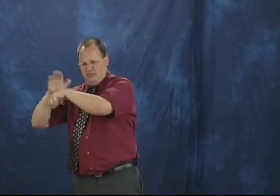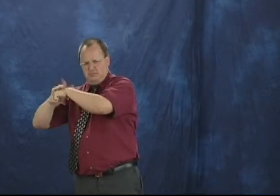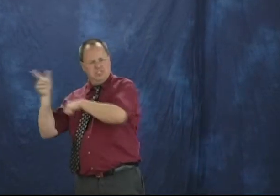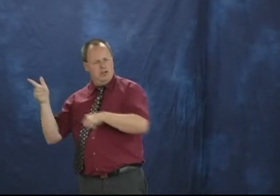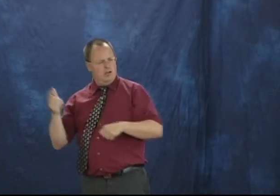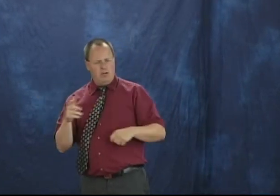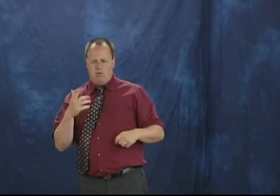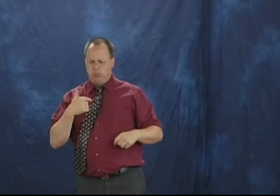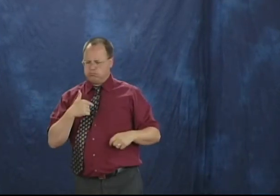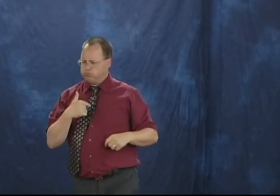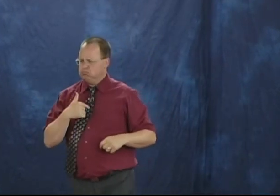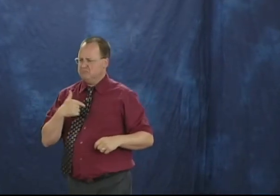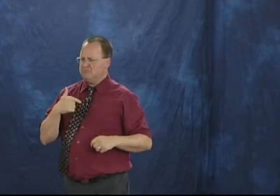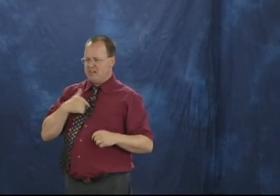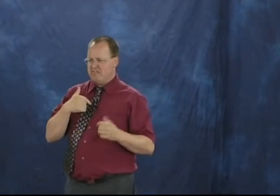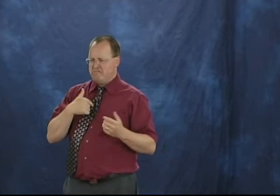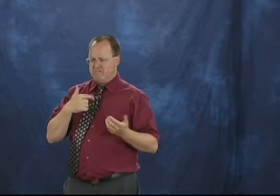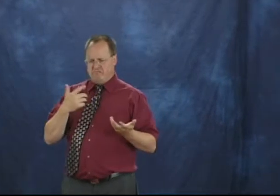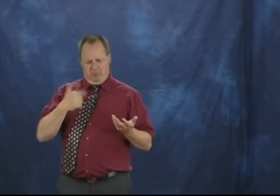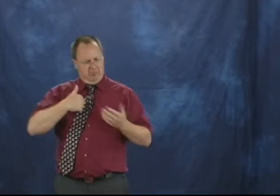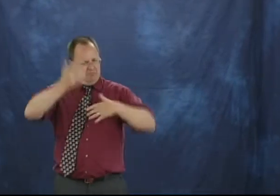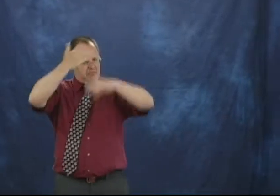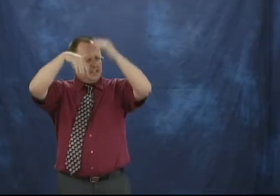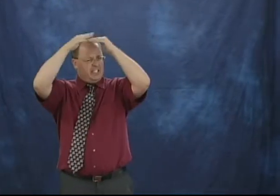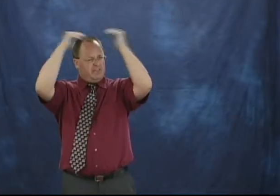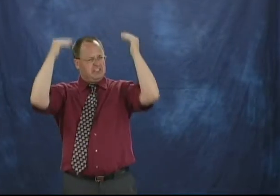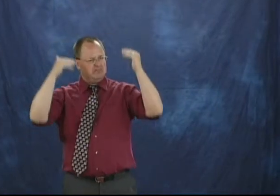was important was that he died in faith.